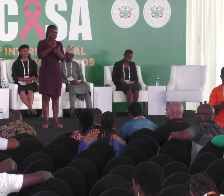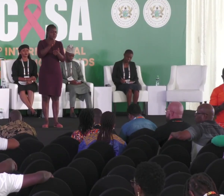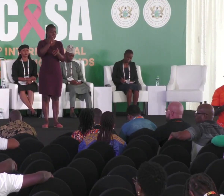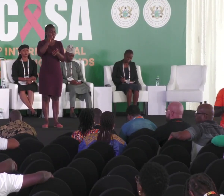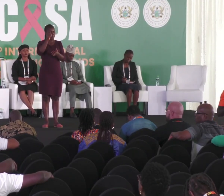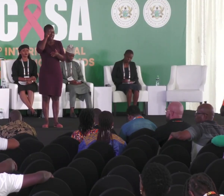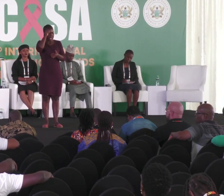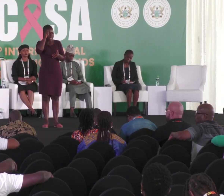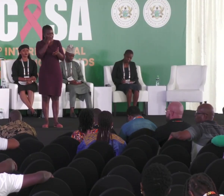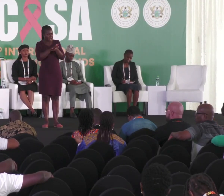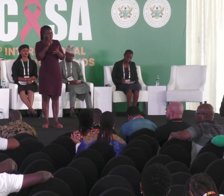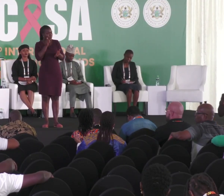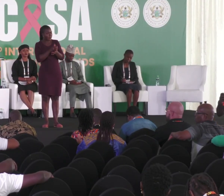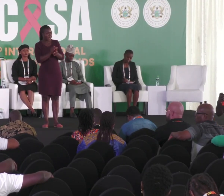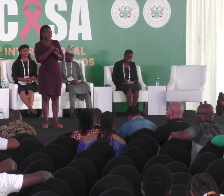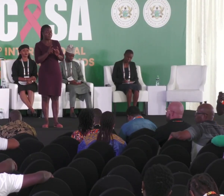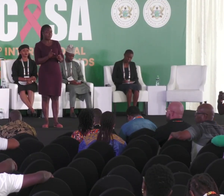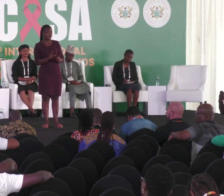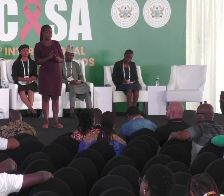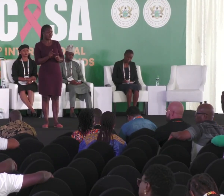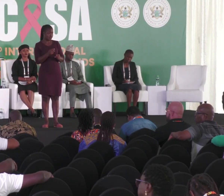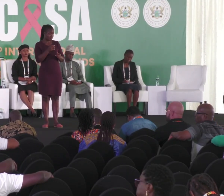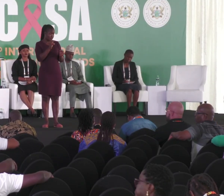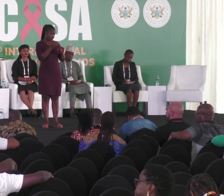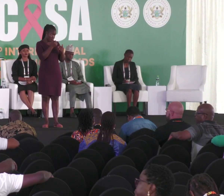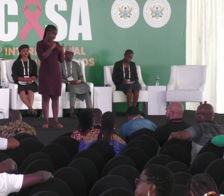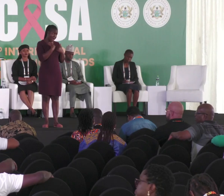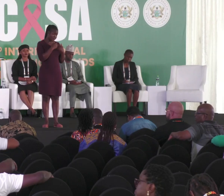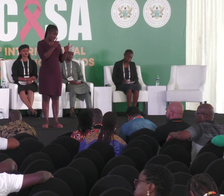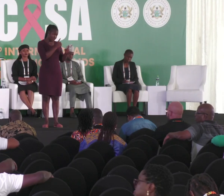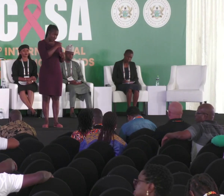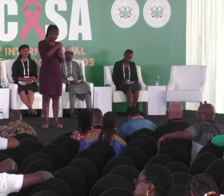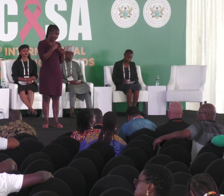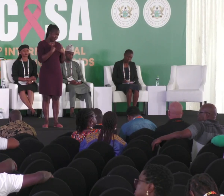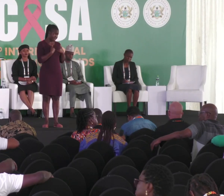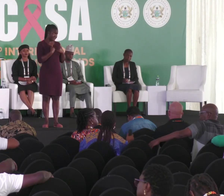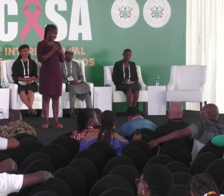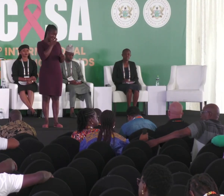include difficulty in disclosing their status?